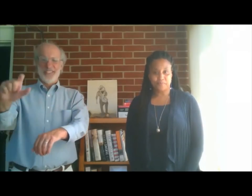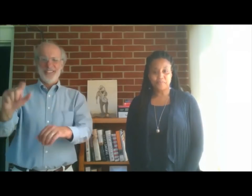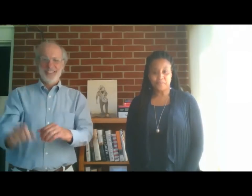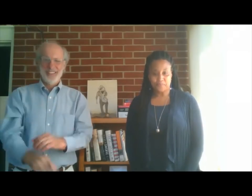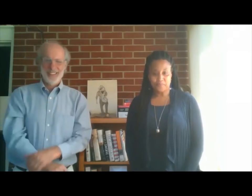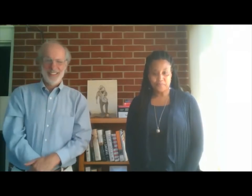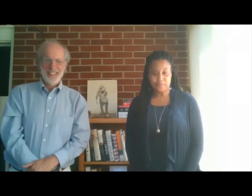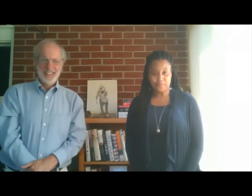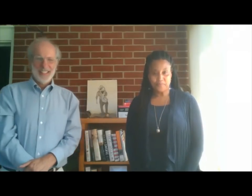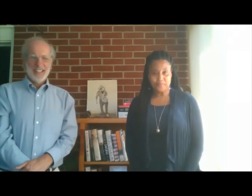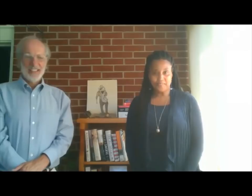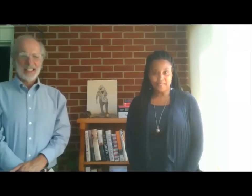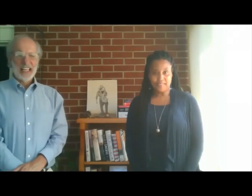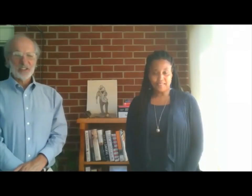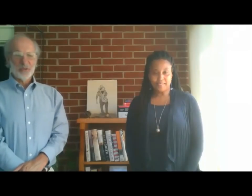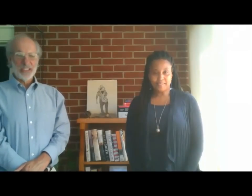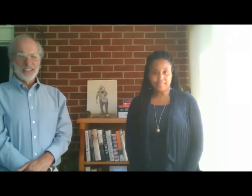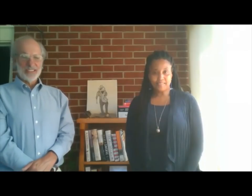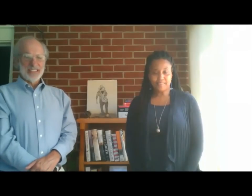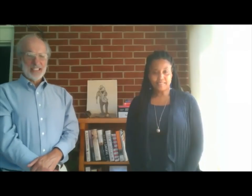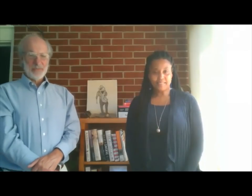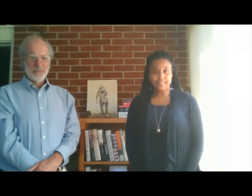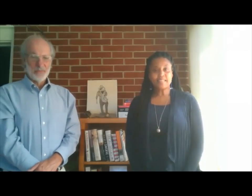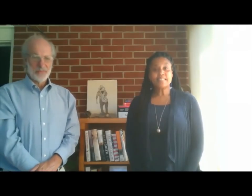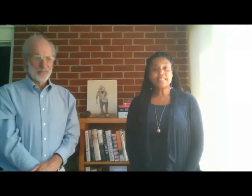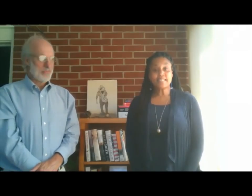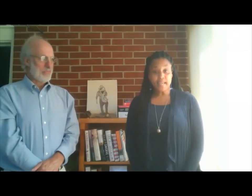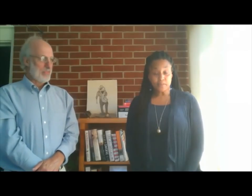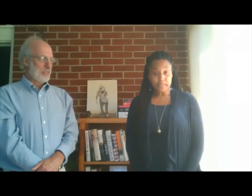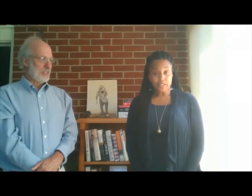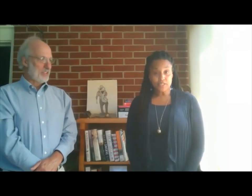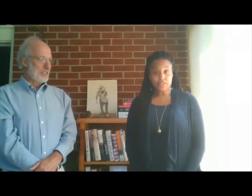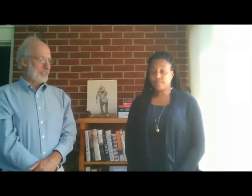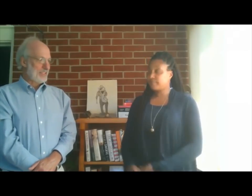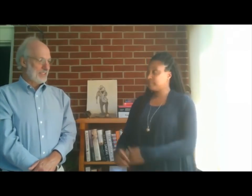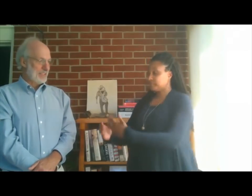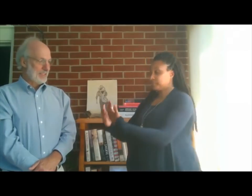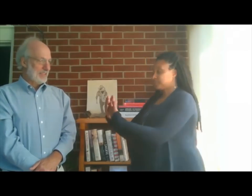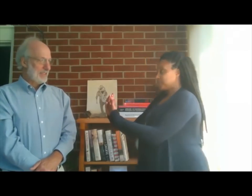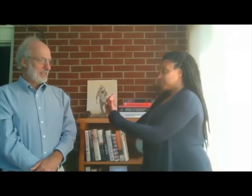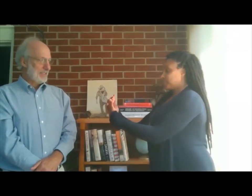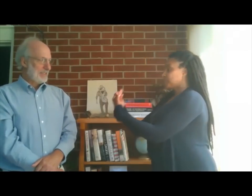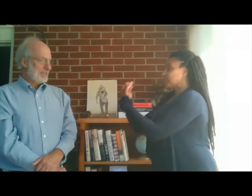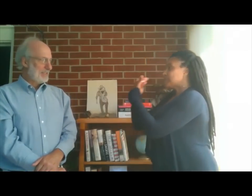Computer. And the last one in this set? Sandwich.